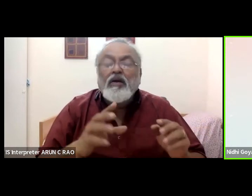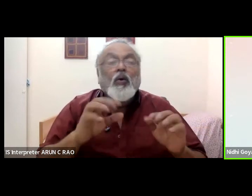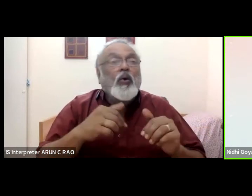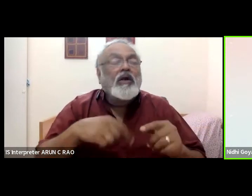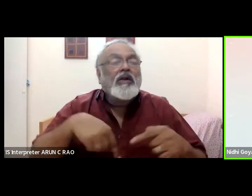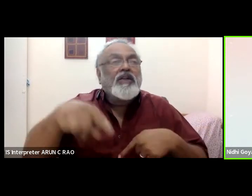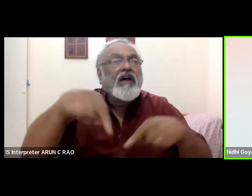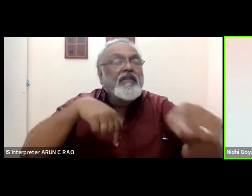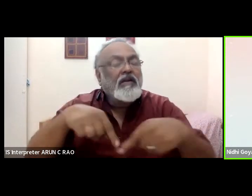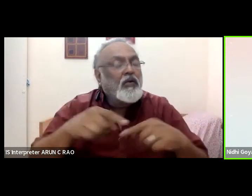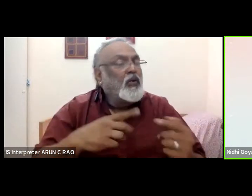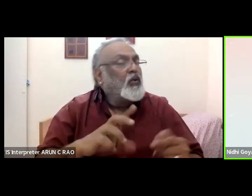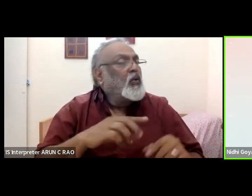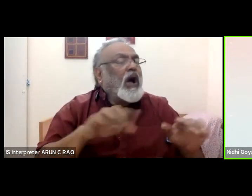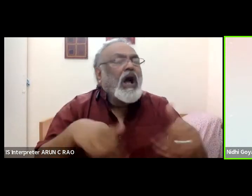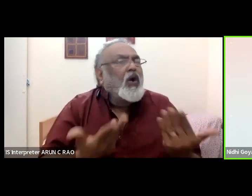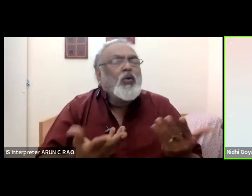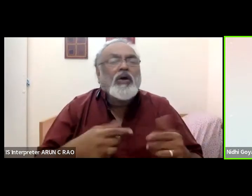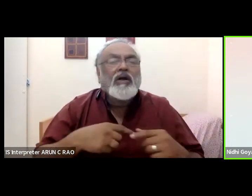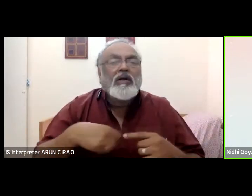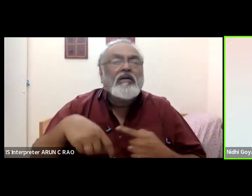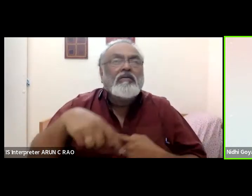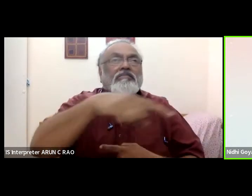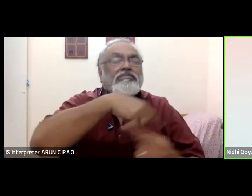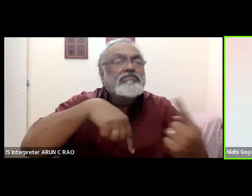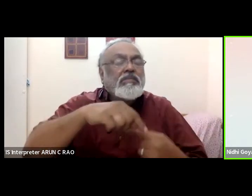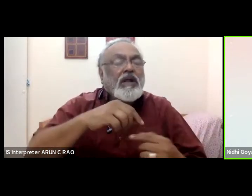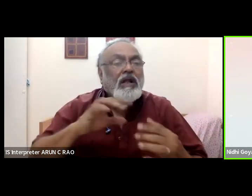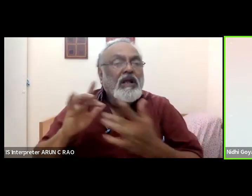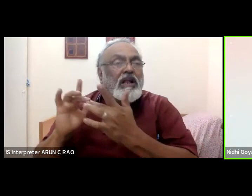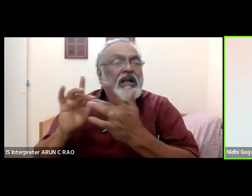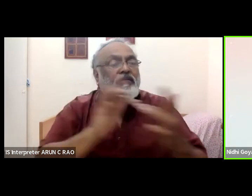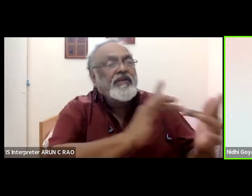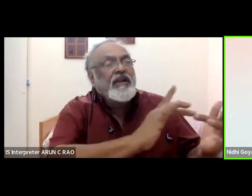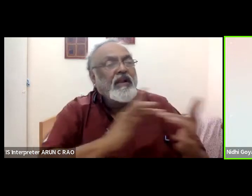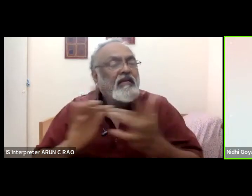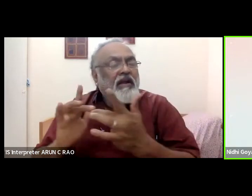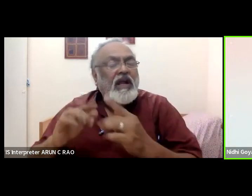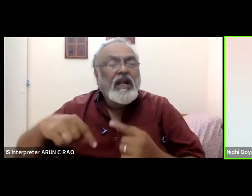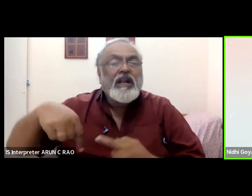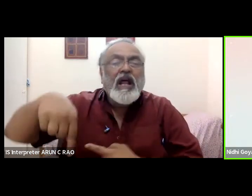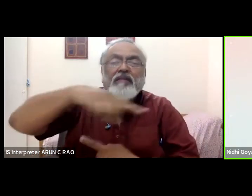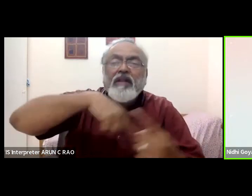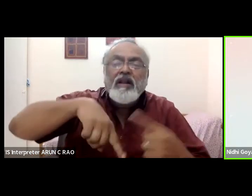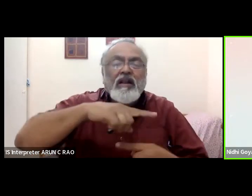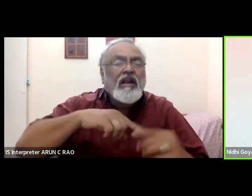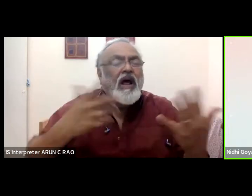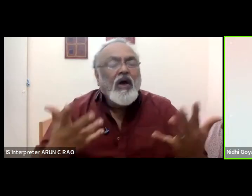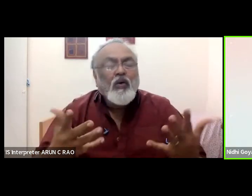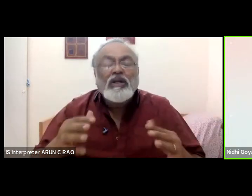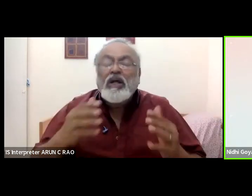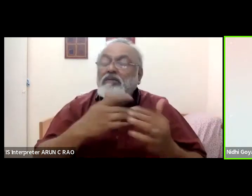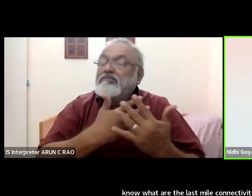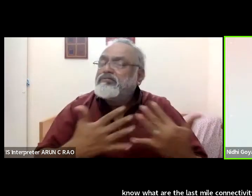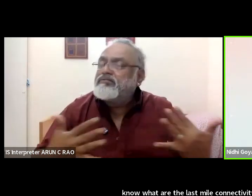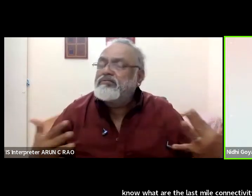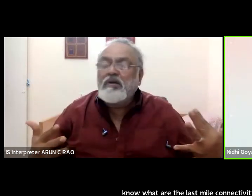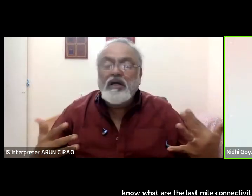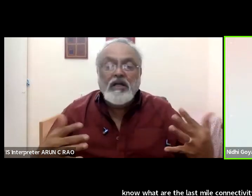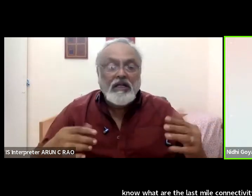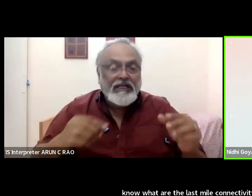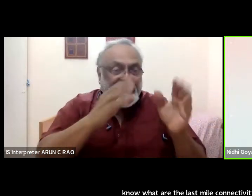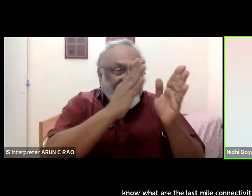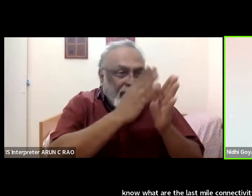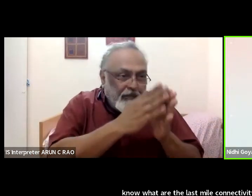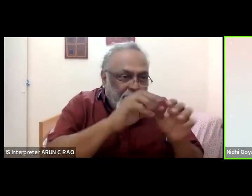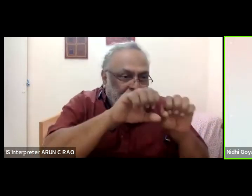or using? You know, what are the last mile connectivities? What are the modes of transport? So having data disaggregated by disability and